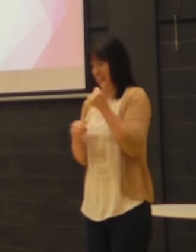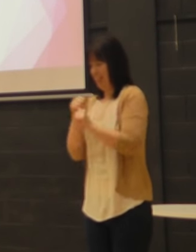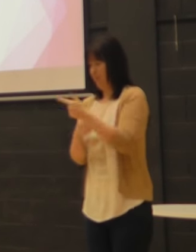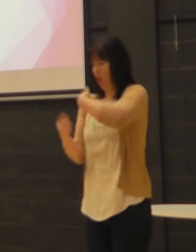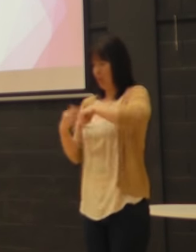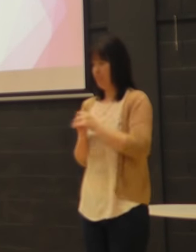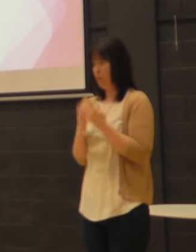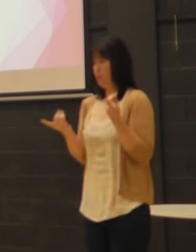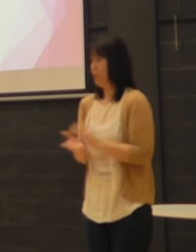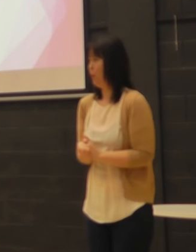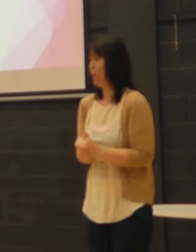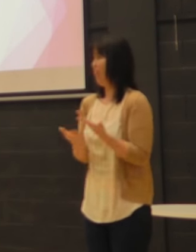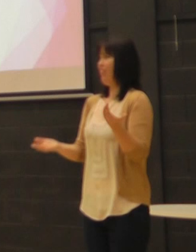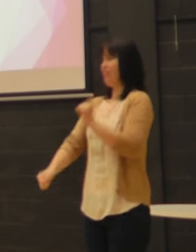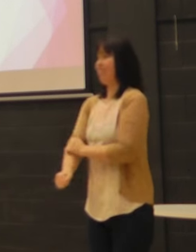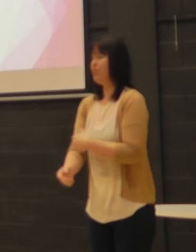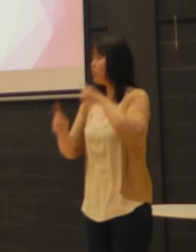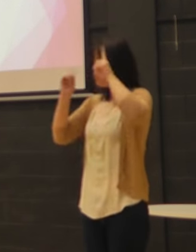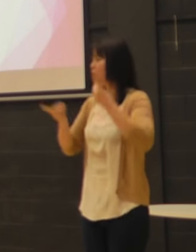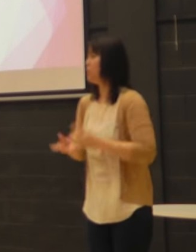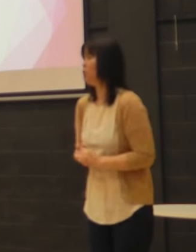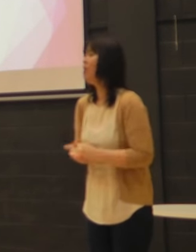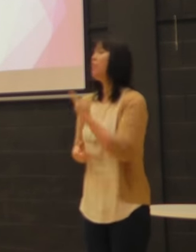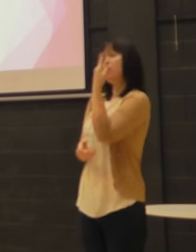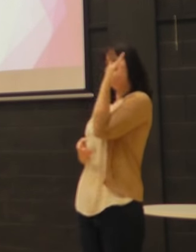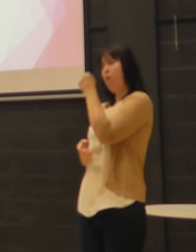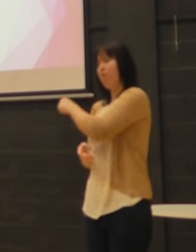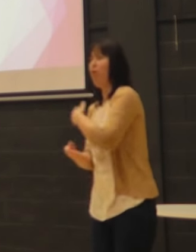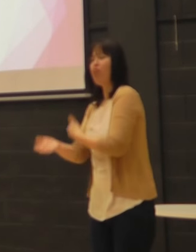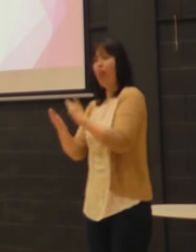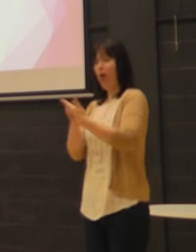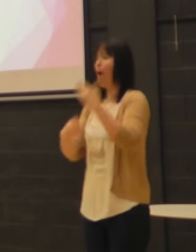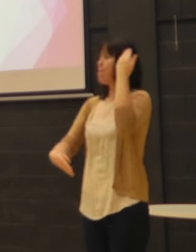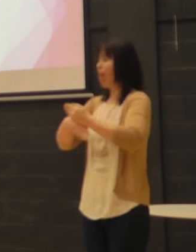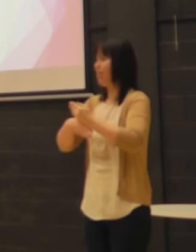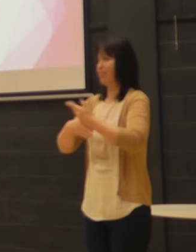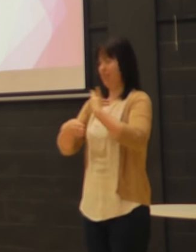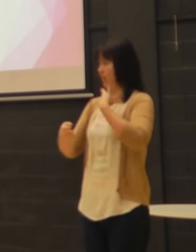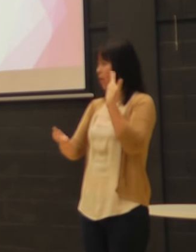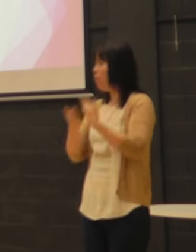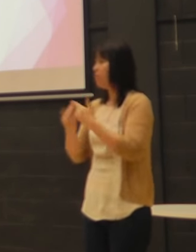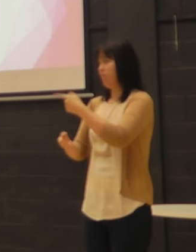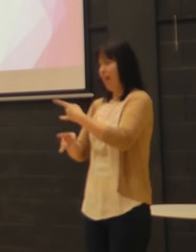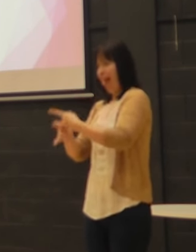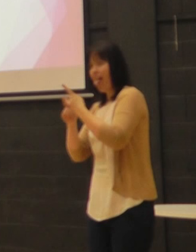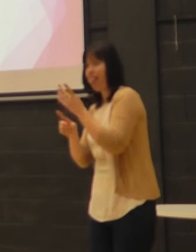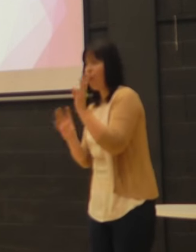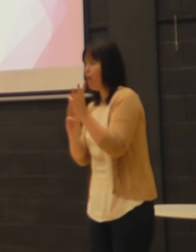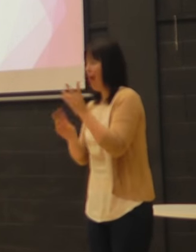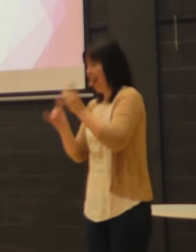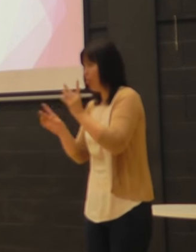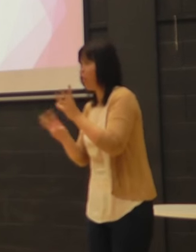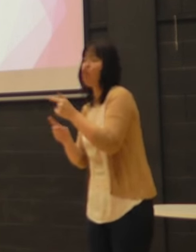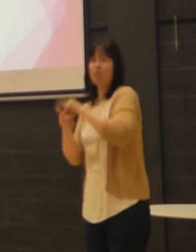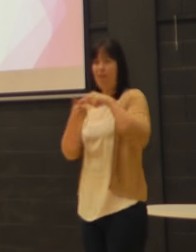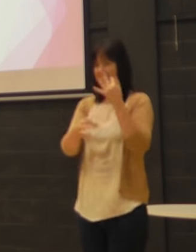that's a good example of the law getting in the way of where health workers and family are content